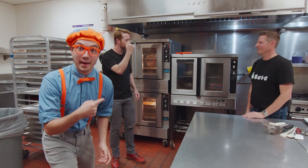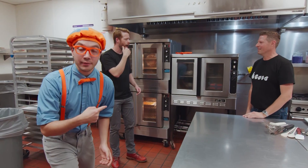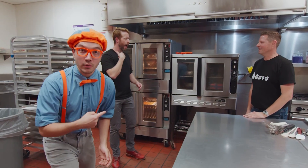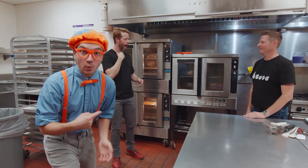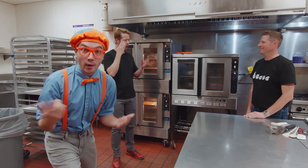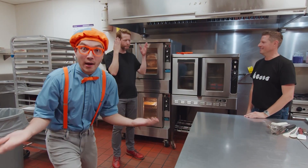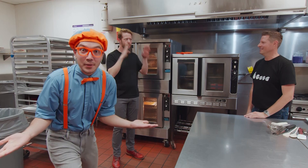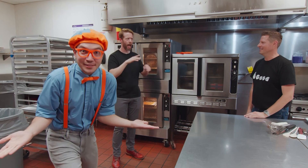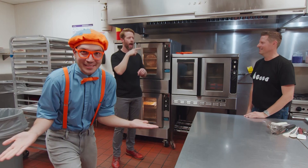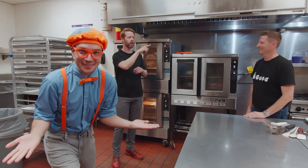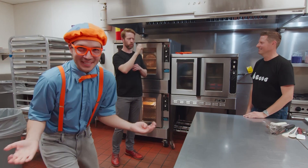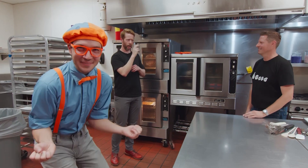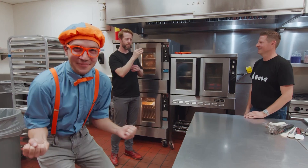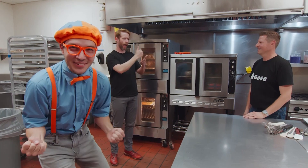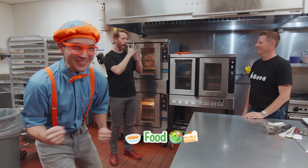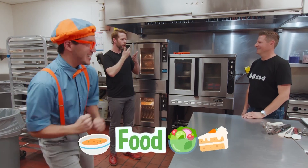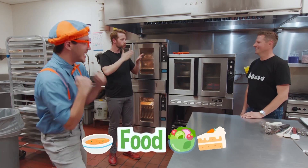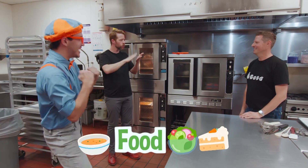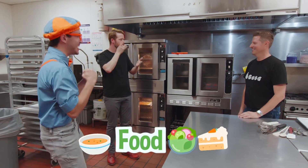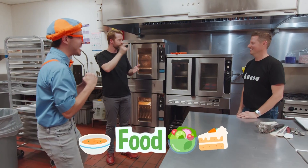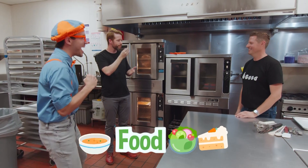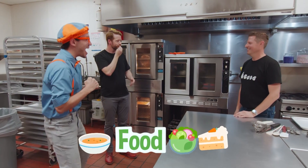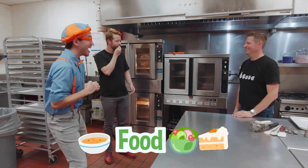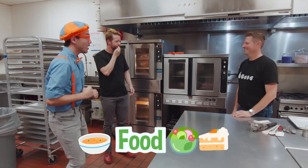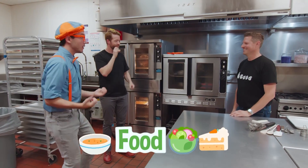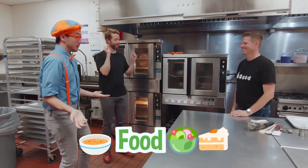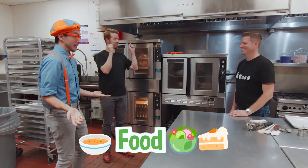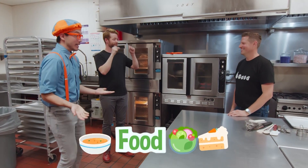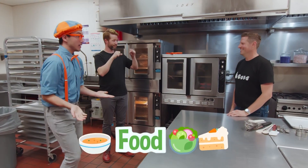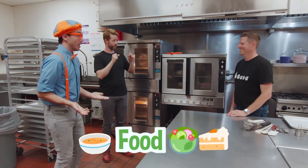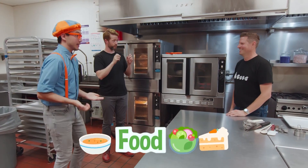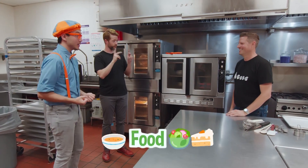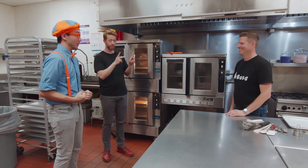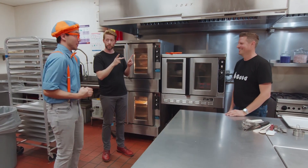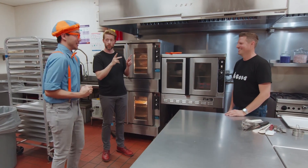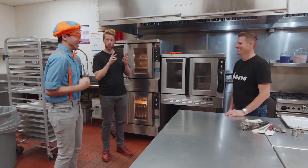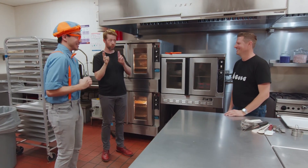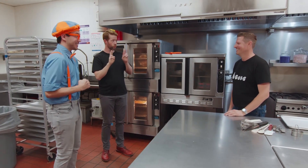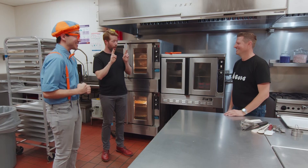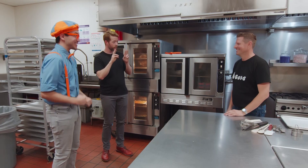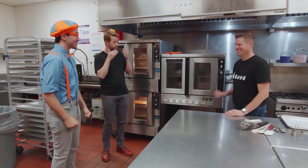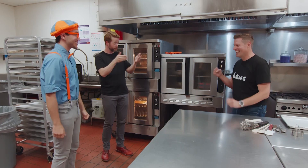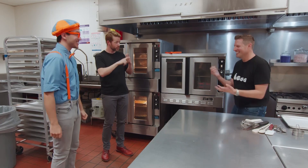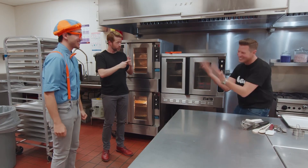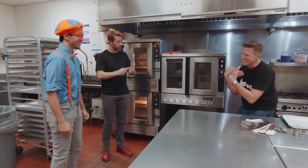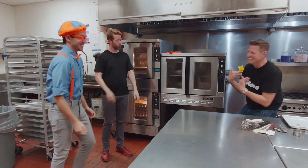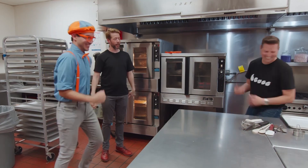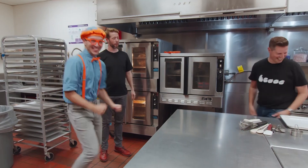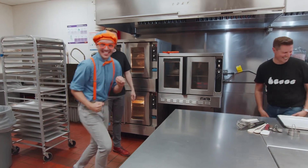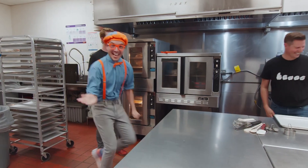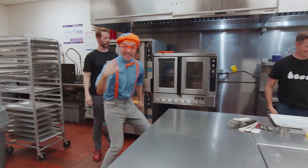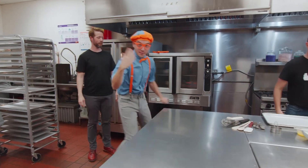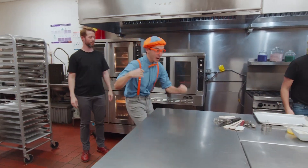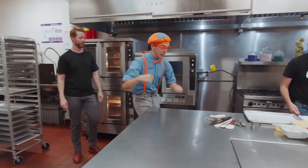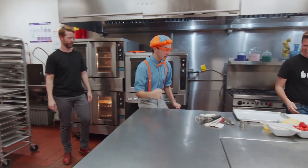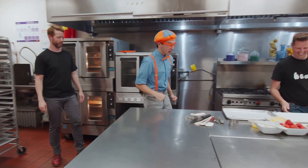bet Chef Matthew will help us cook some yummy food! Yeah! Okay, I think we're all ready to get started! Great!